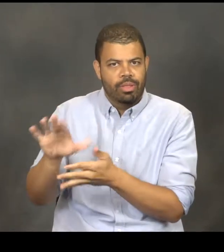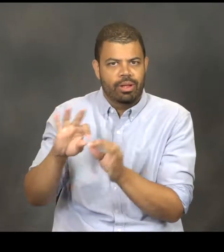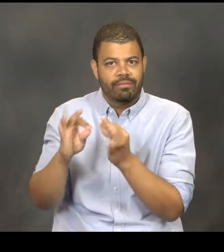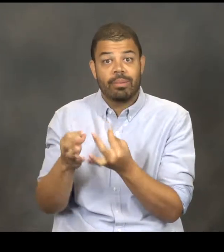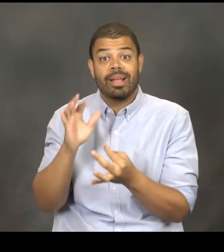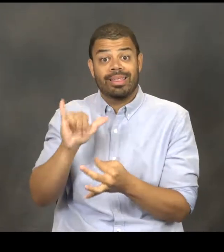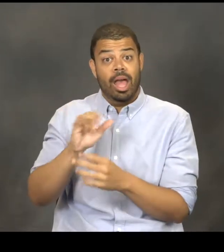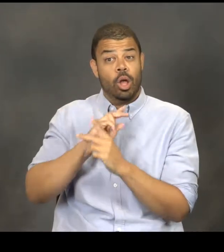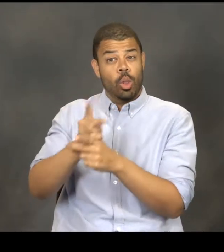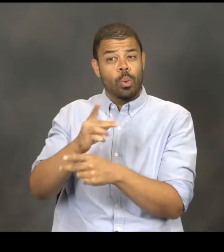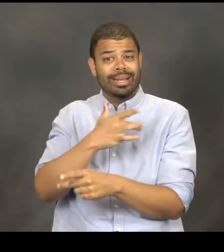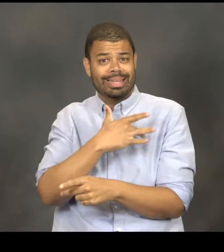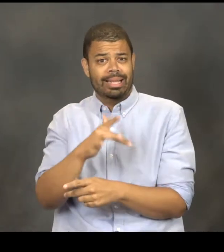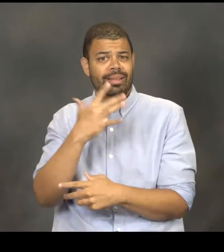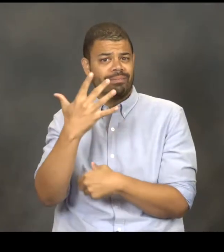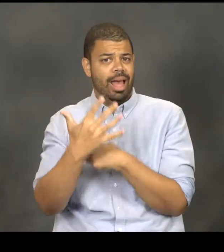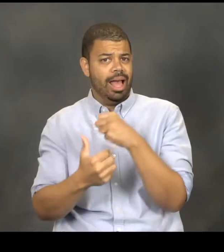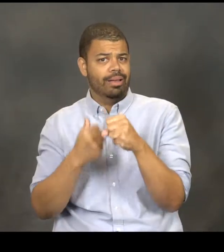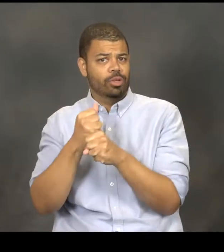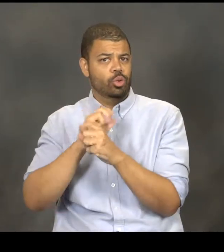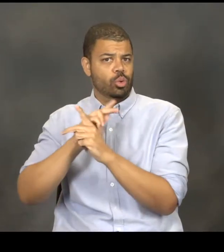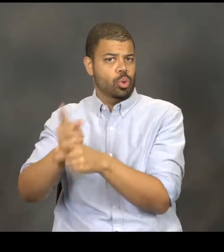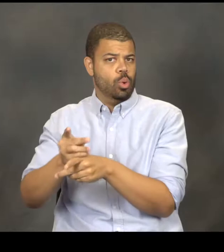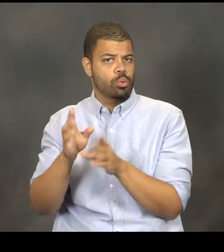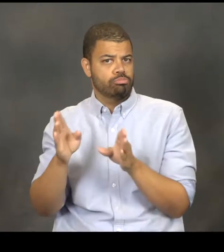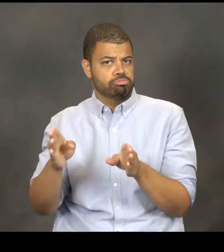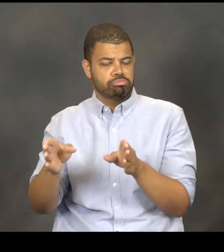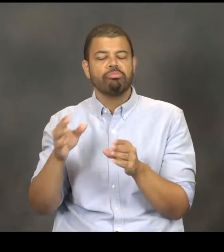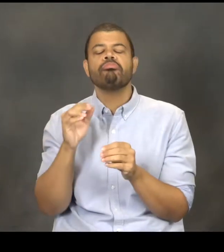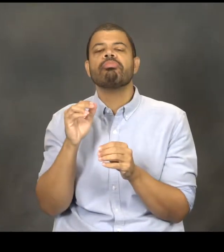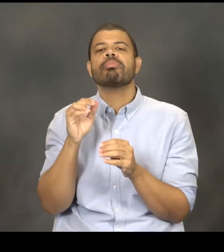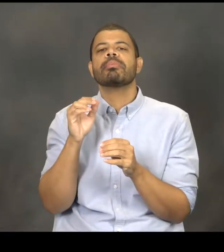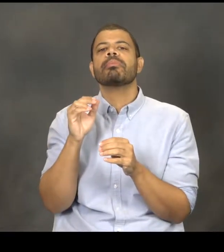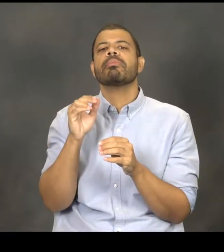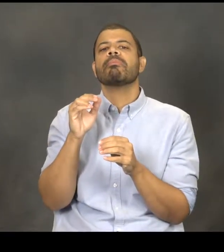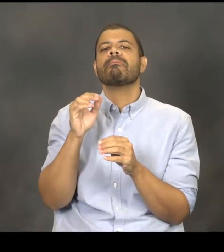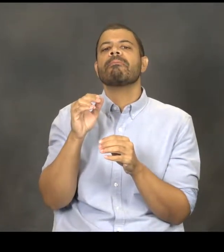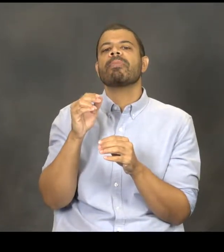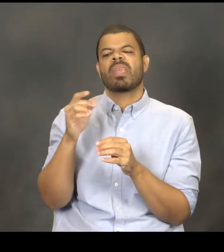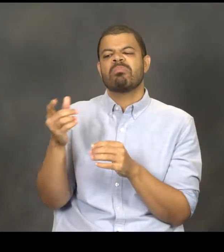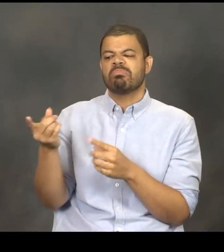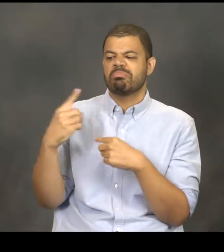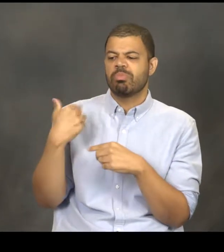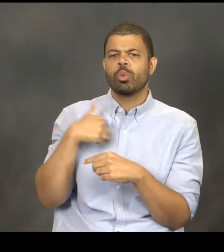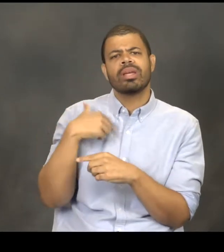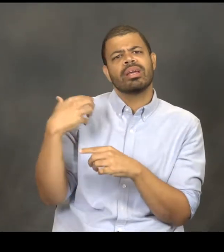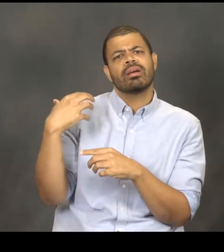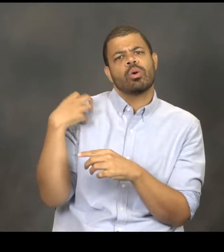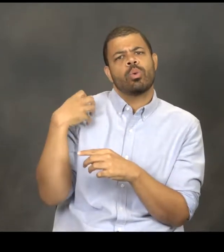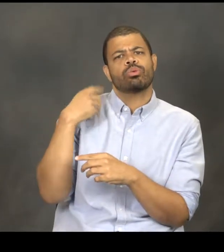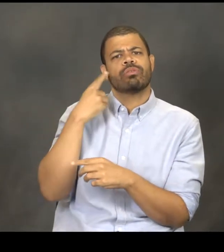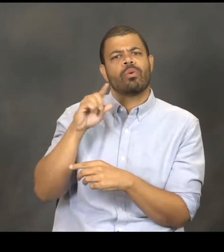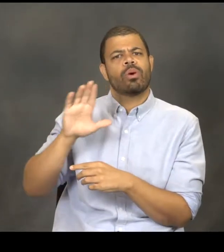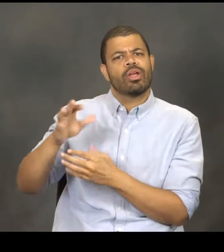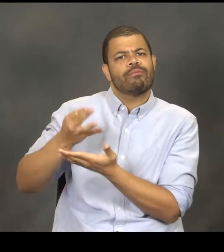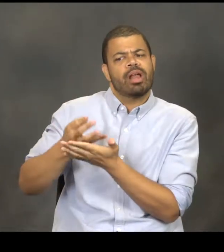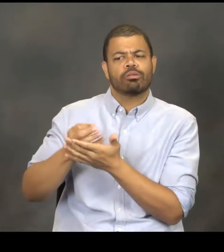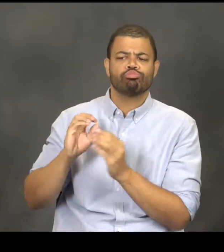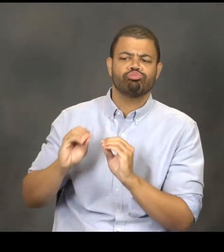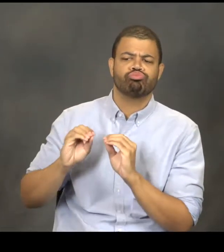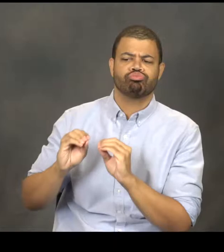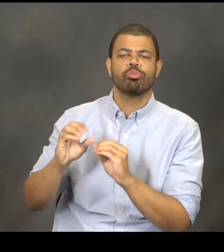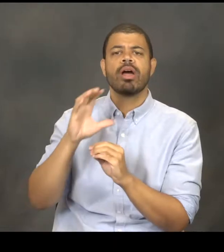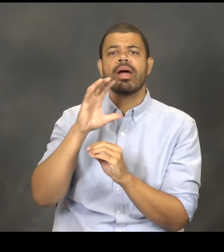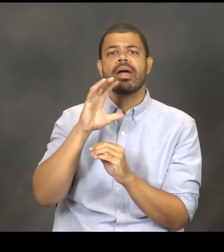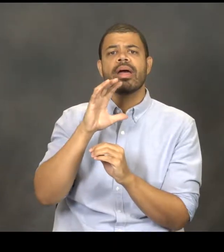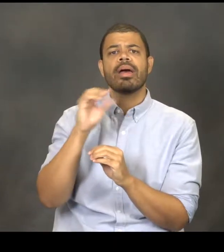typically is about 5 years. So folks come to us, we do some financial coaching, and the model of